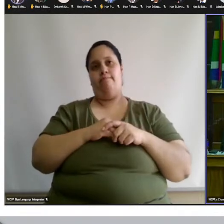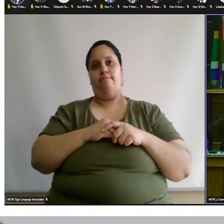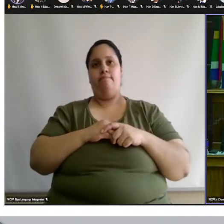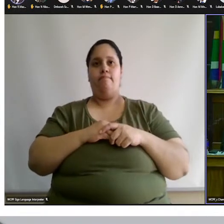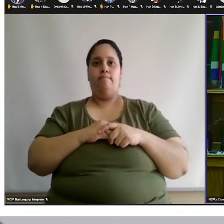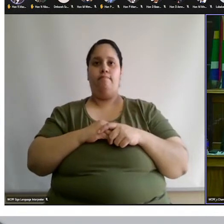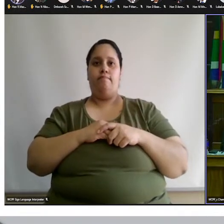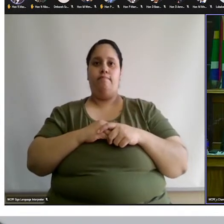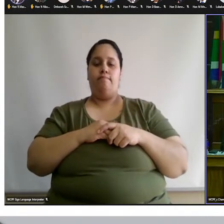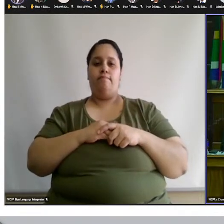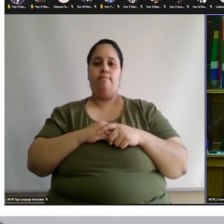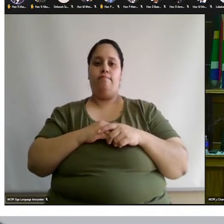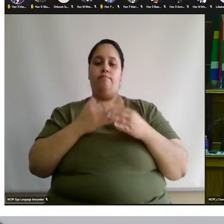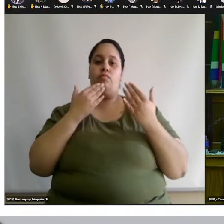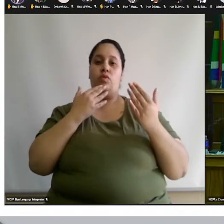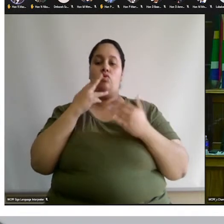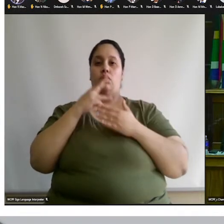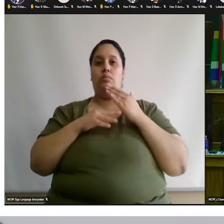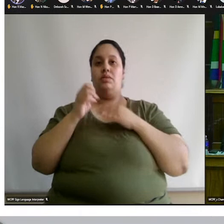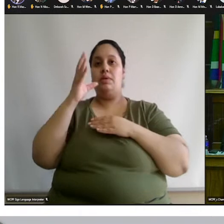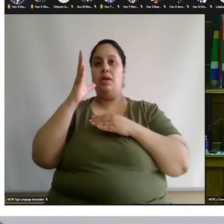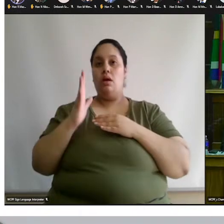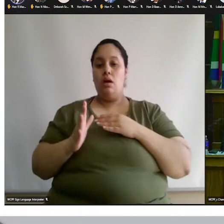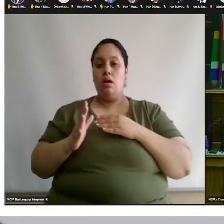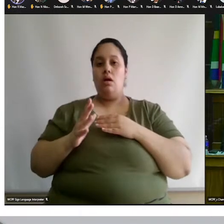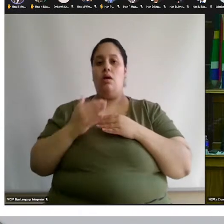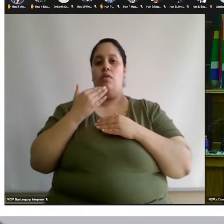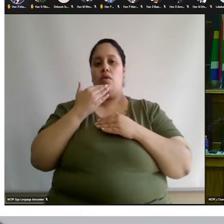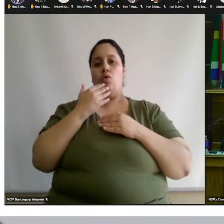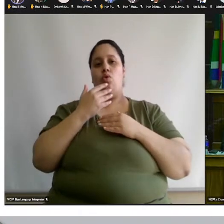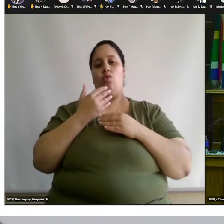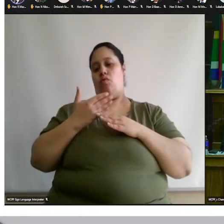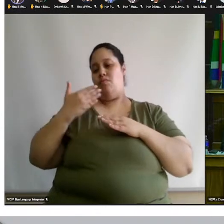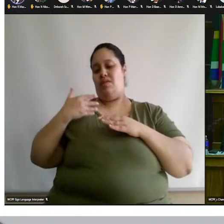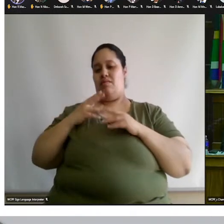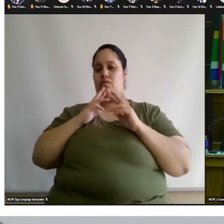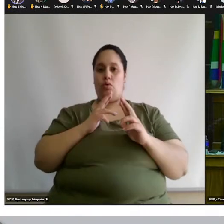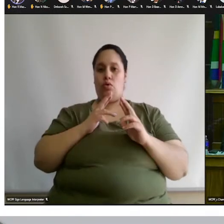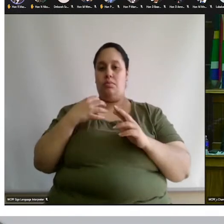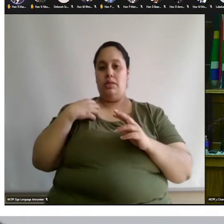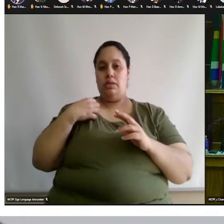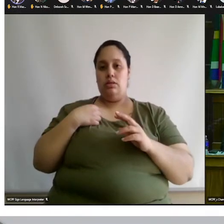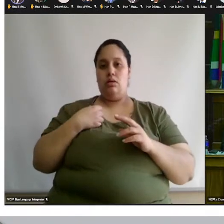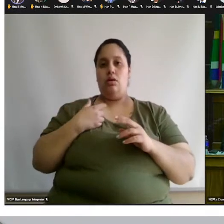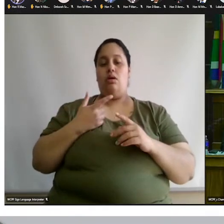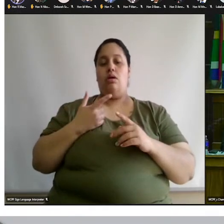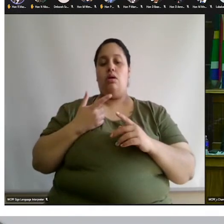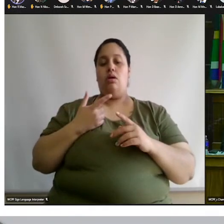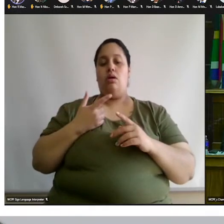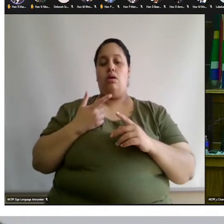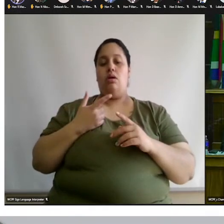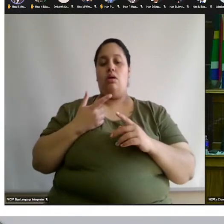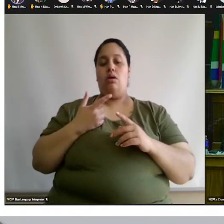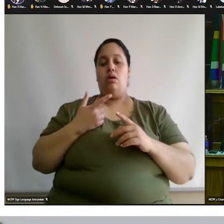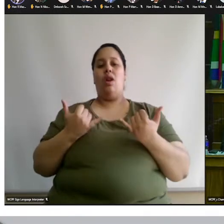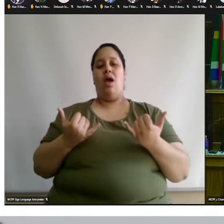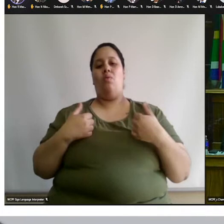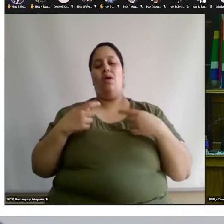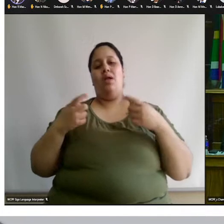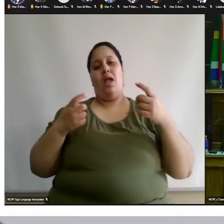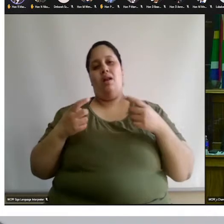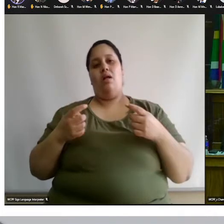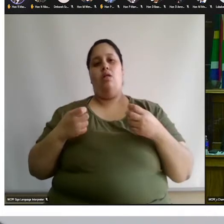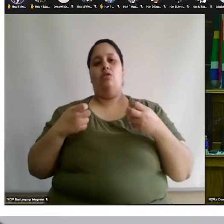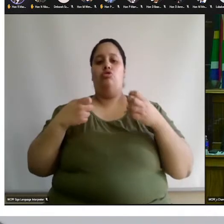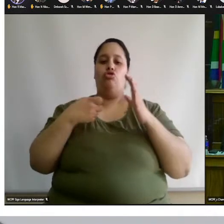Thank you, Honourable Speaker, and thank you for the earlier response, Honourable Minister. Honourable Minister, given that we're dealing obviously with the store in the township